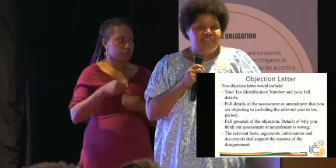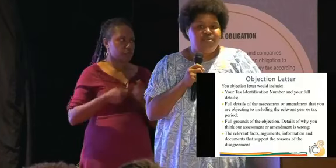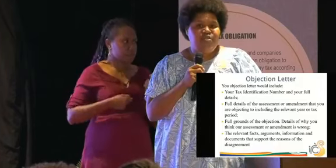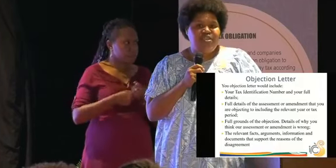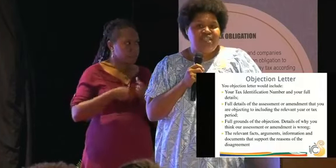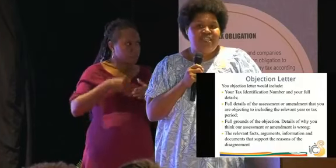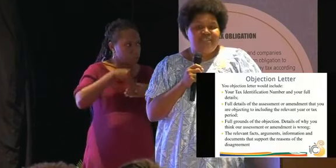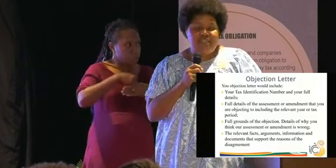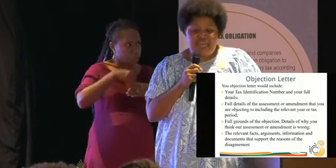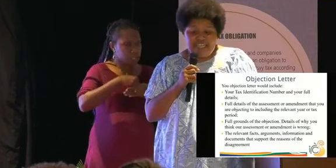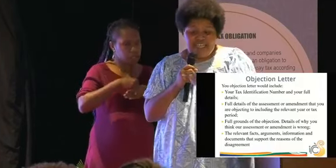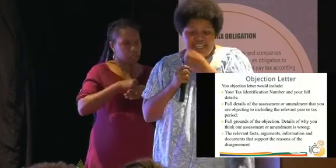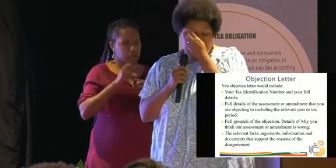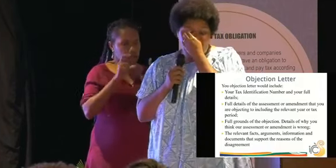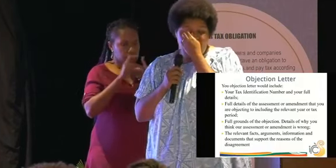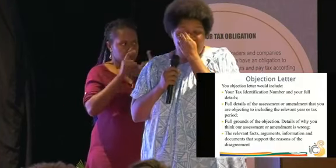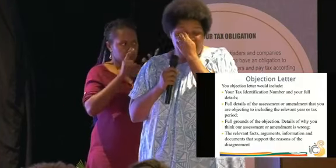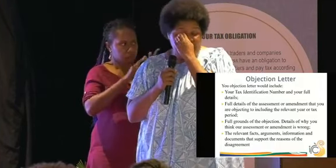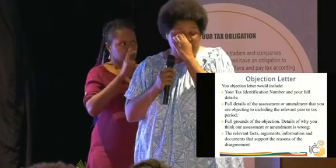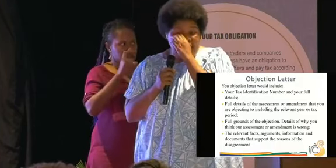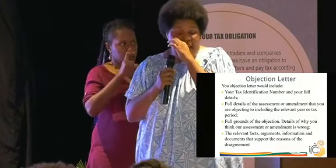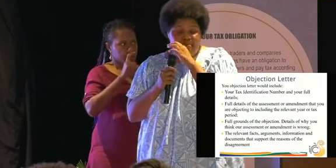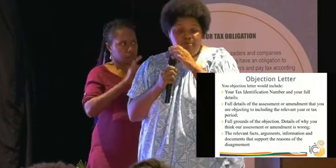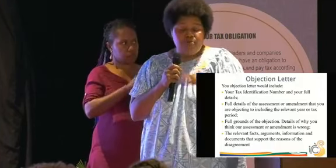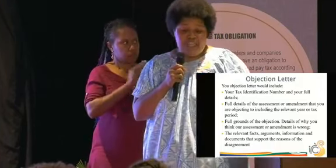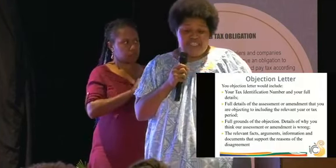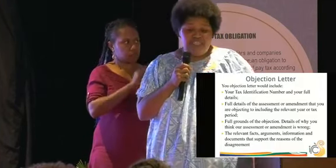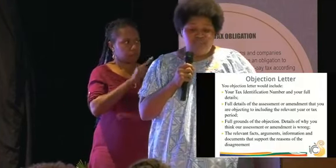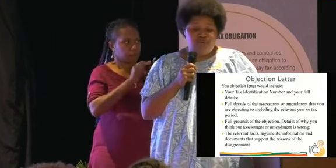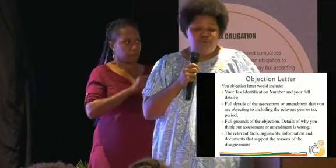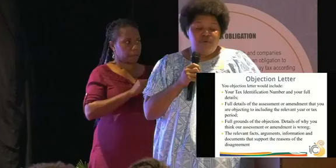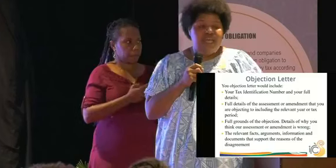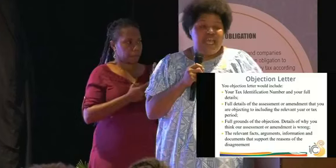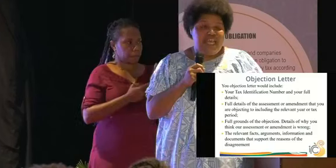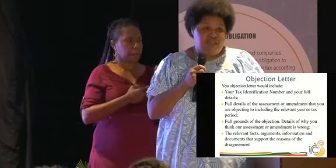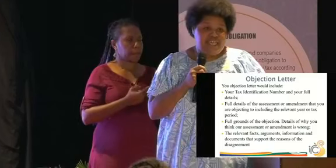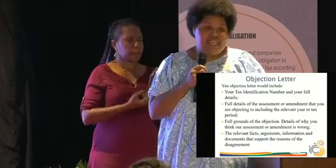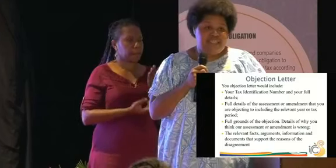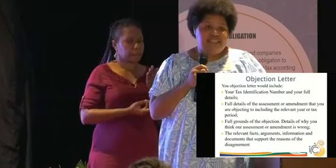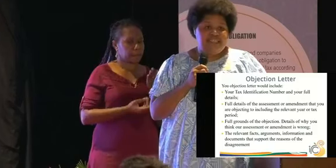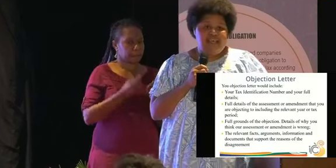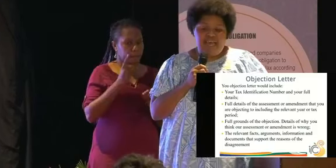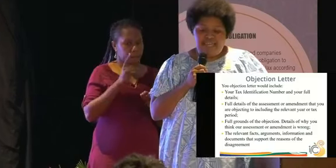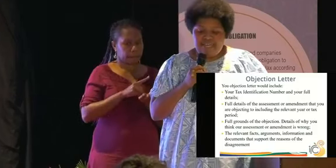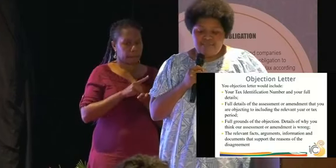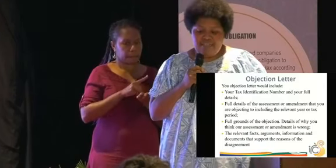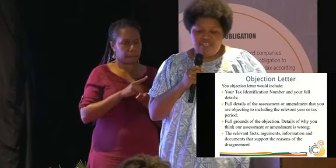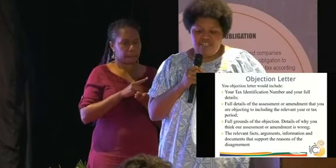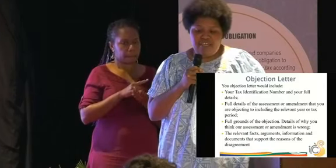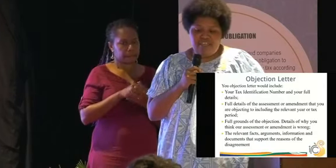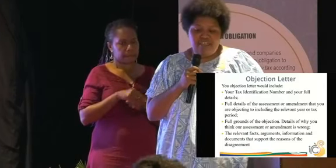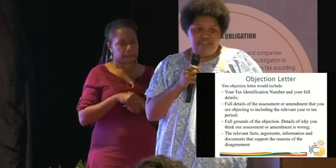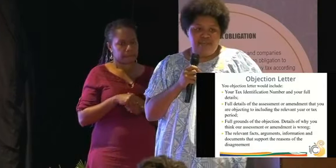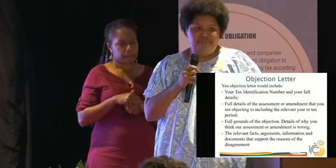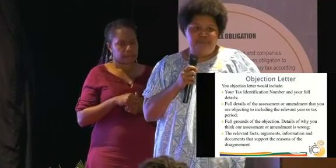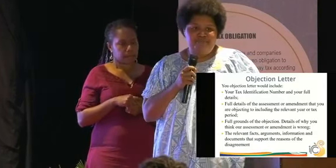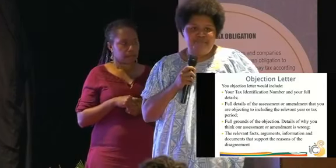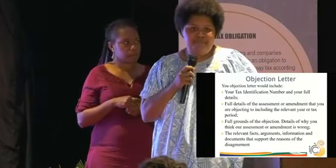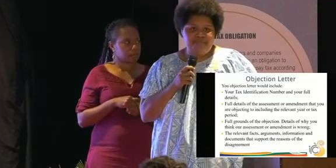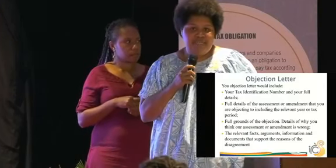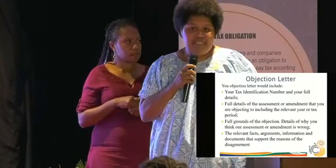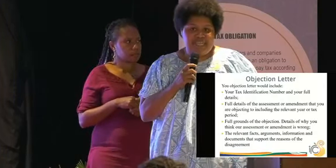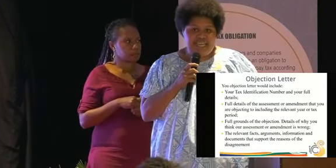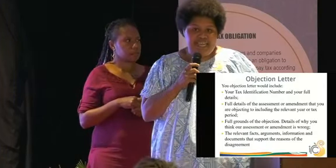year that you lodged it, year that you are objecting to, and your tax identification